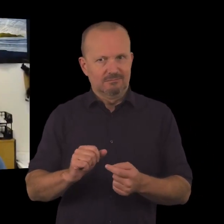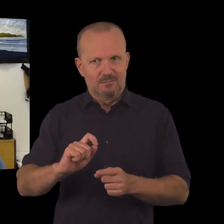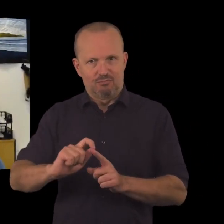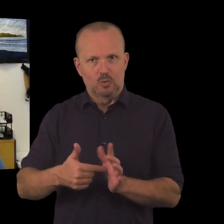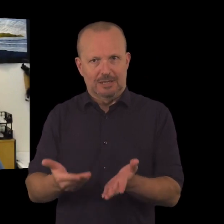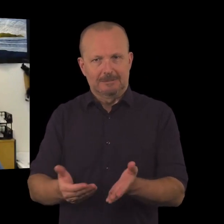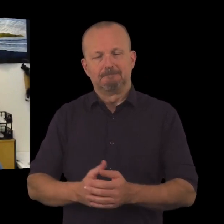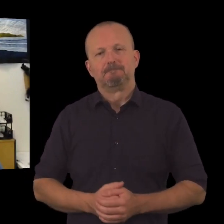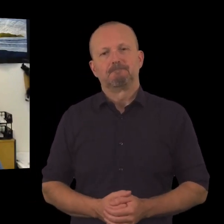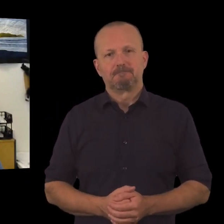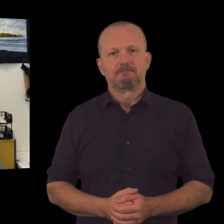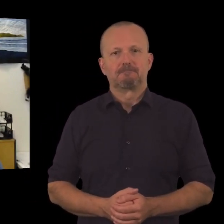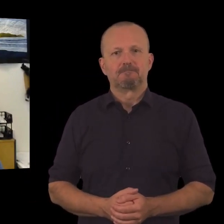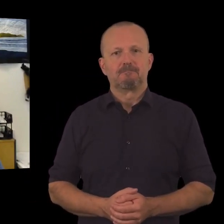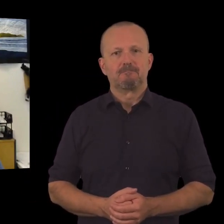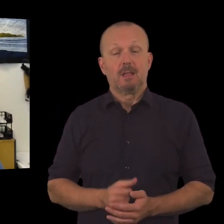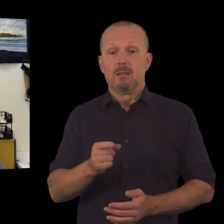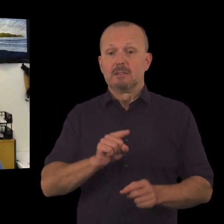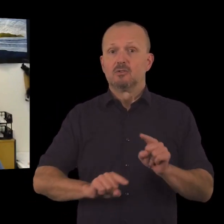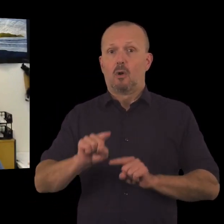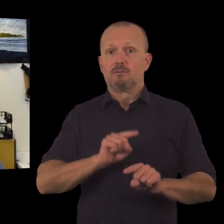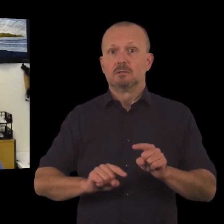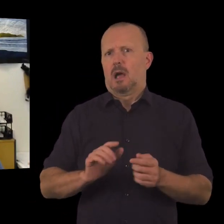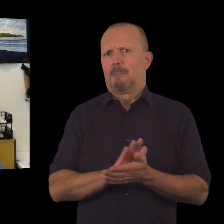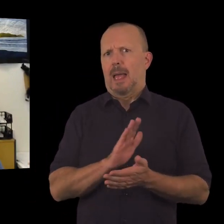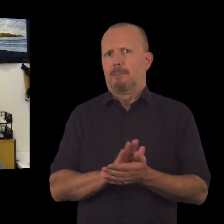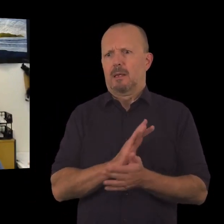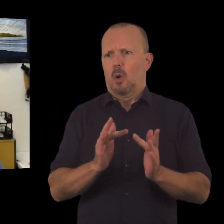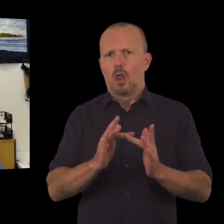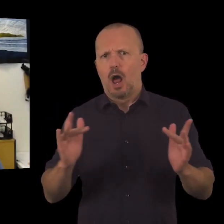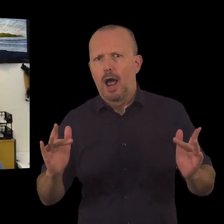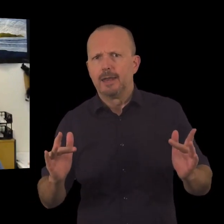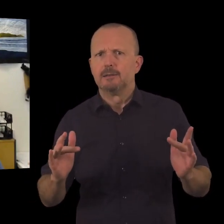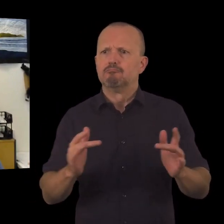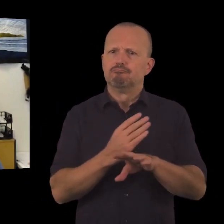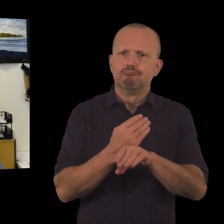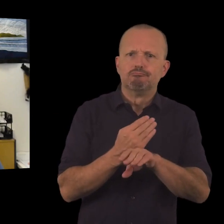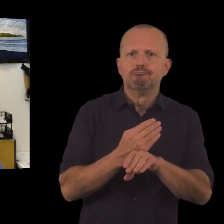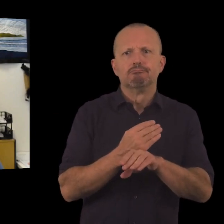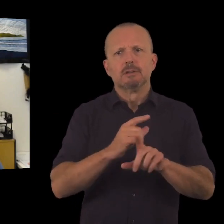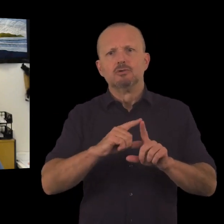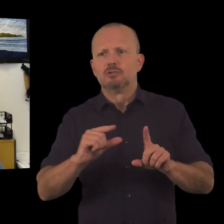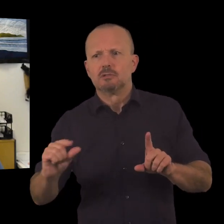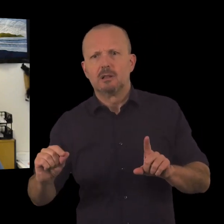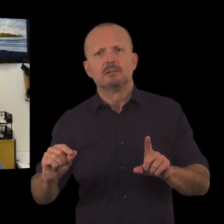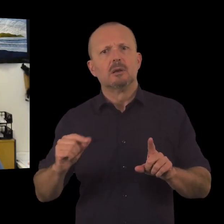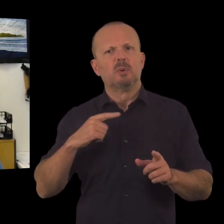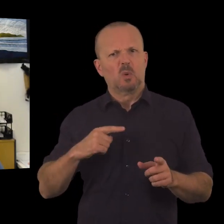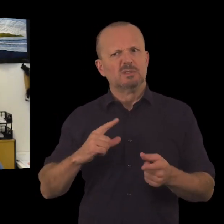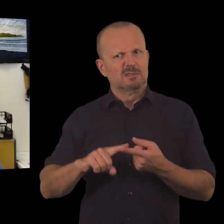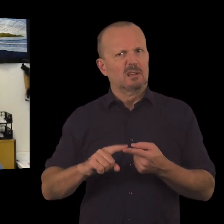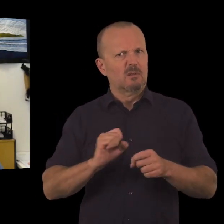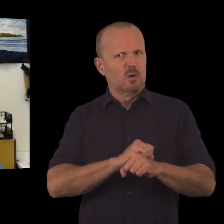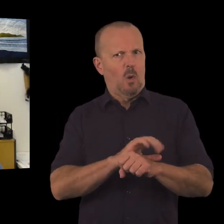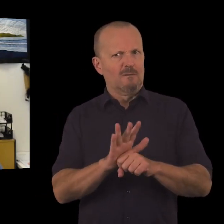I'm grateful that we got to run this conference in a digital format, especially because COVID is still an issue in our communities and